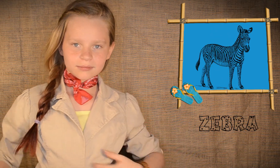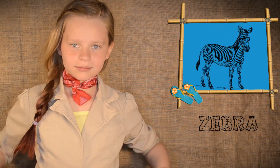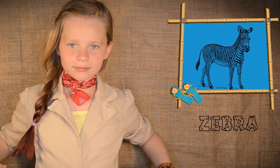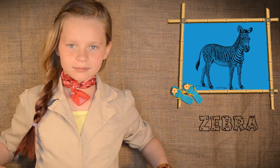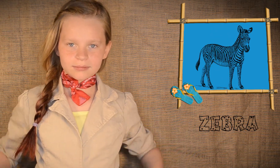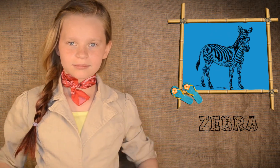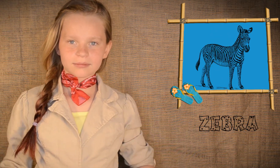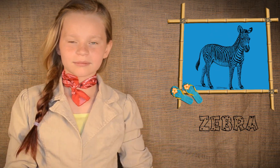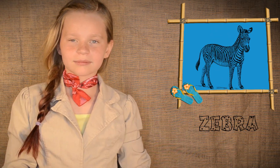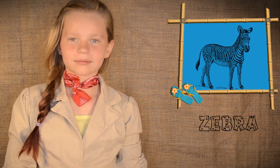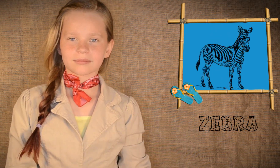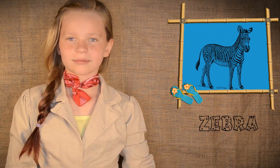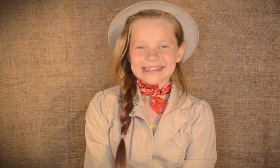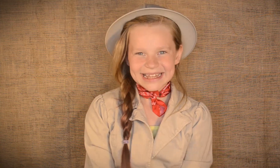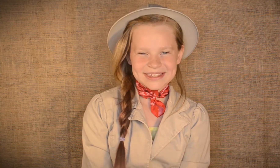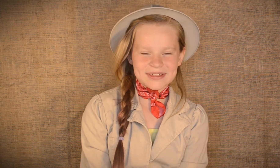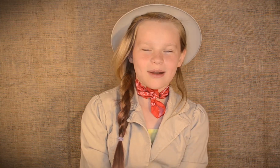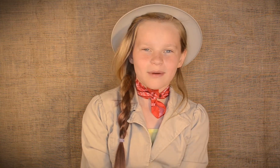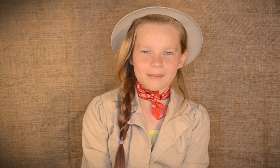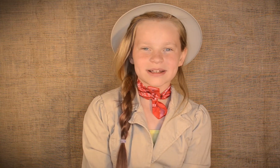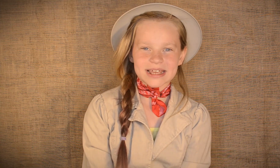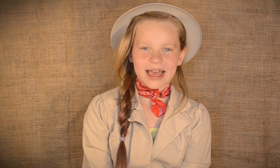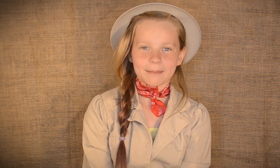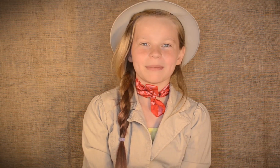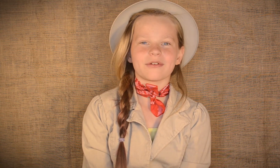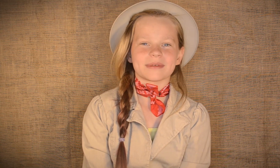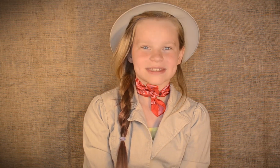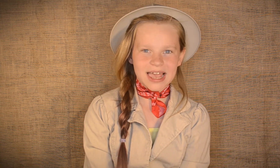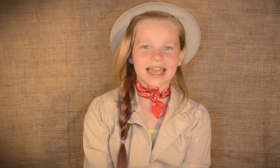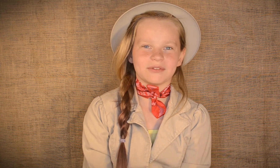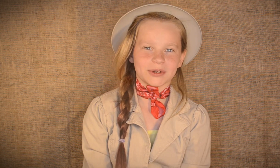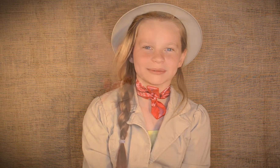Zebra Zebra Let's do that one more time, but from the side view.